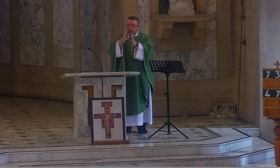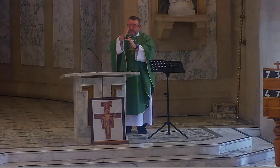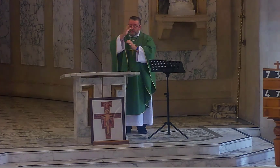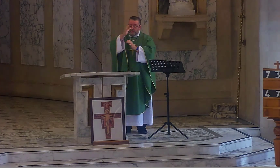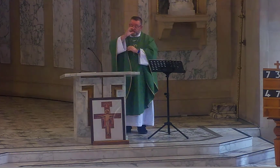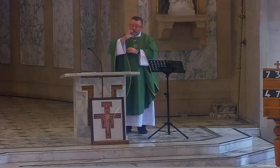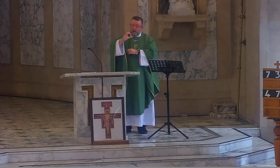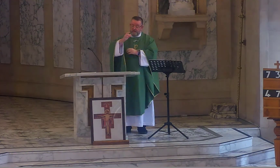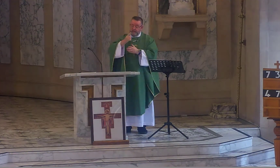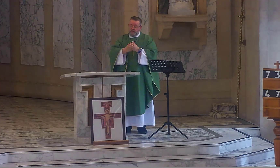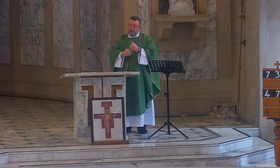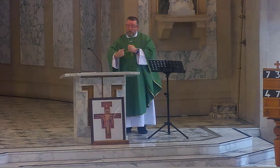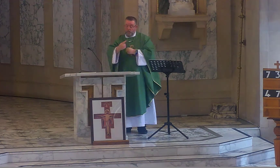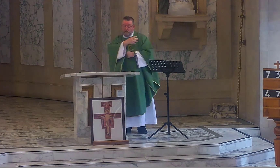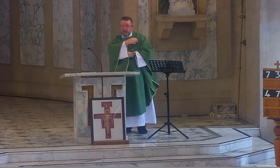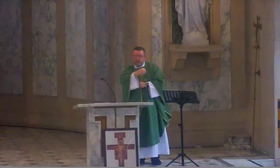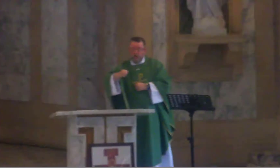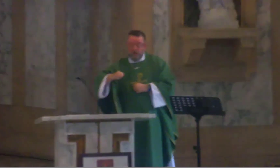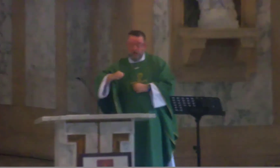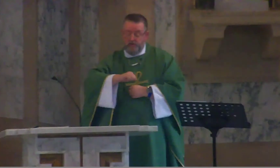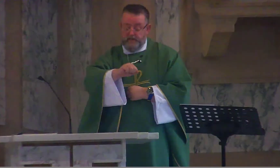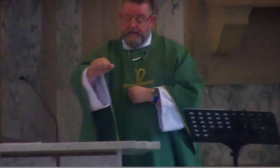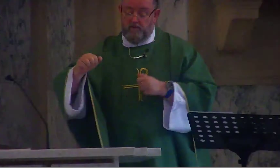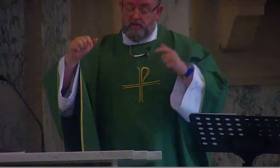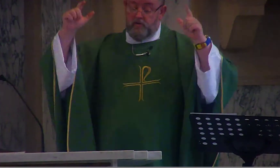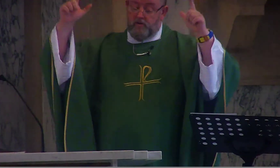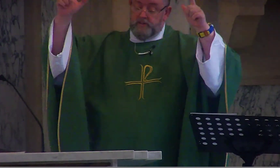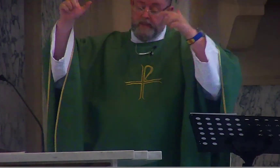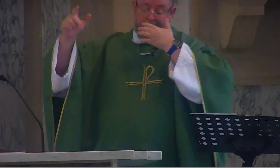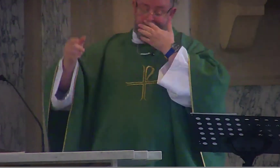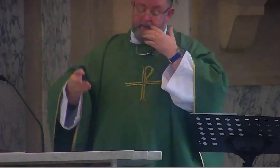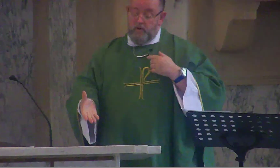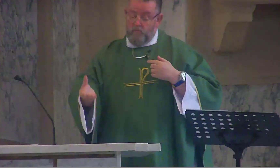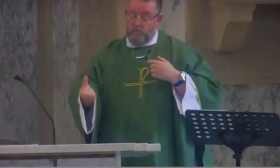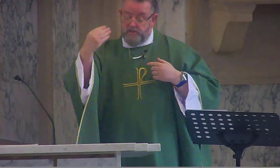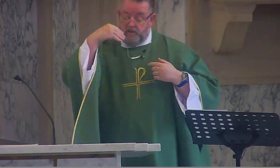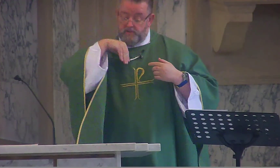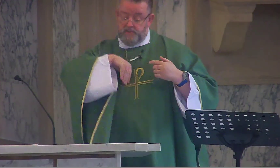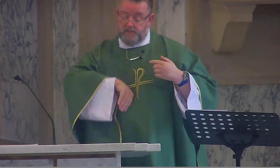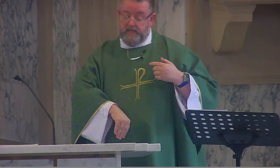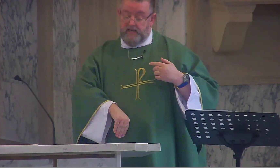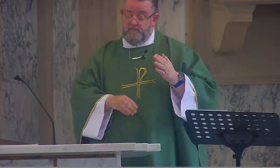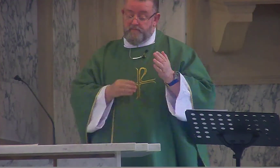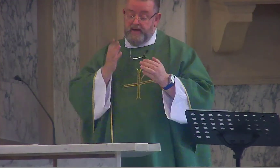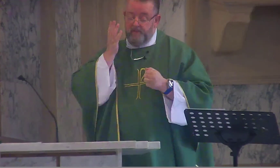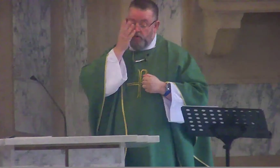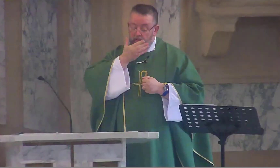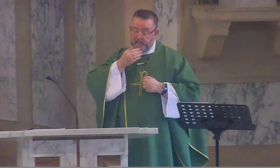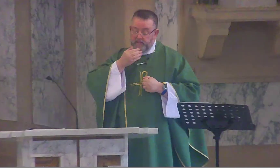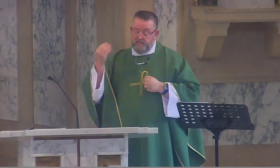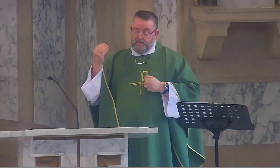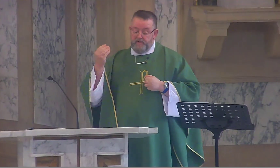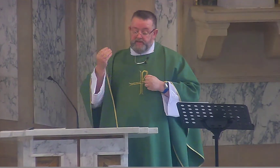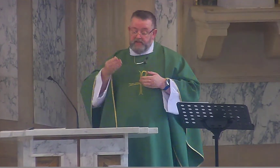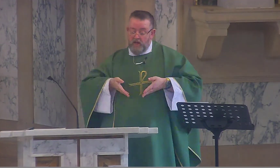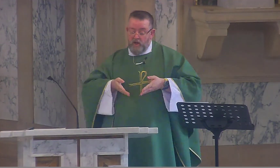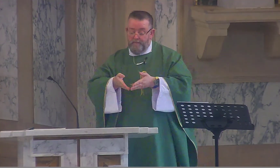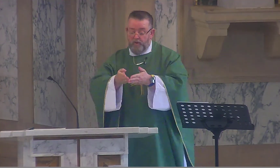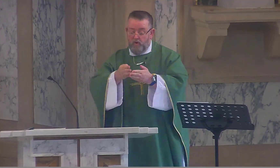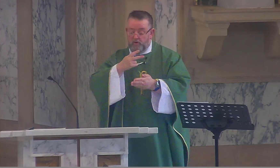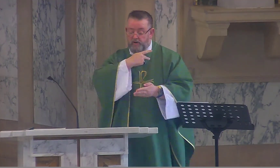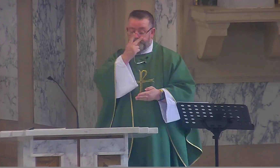believe in Jesus Christ, His only Son, our Lord, who was conceived by the Holy